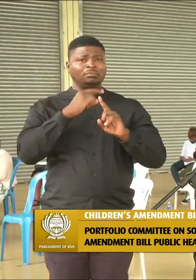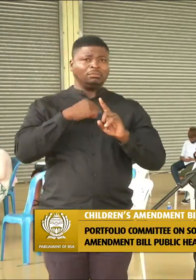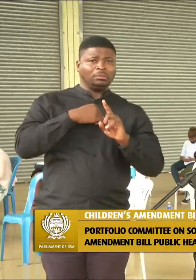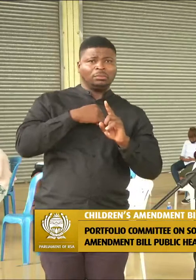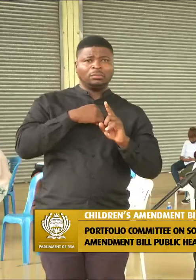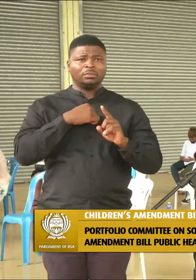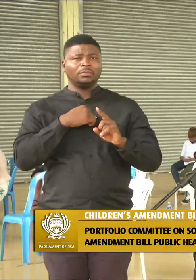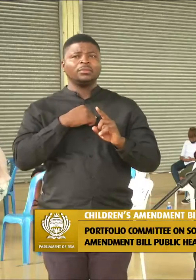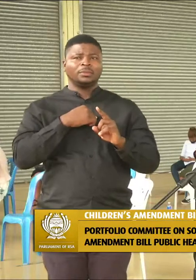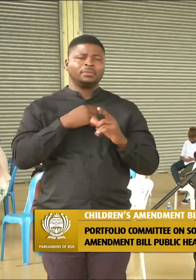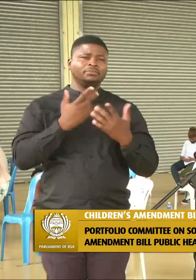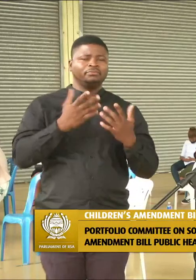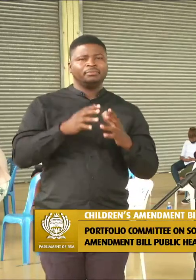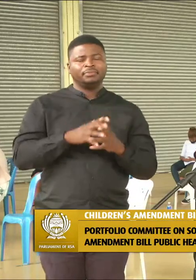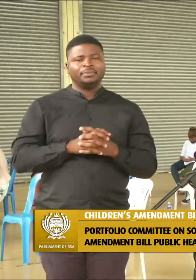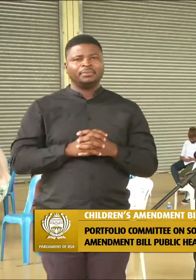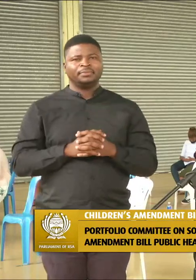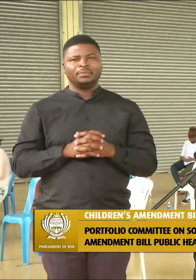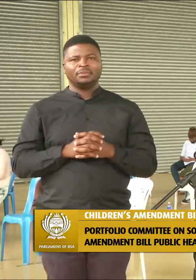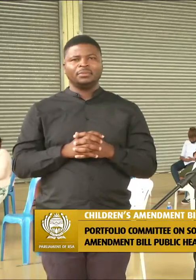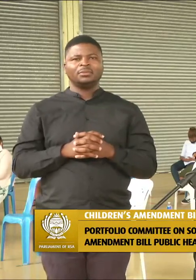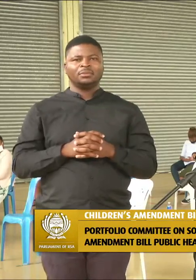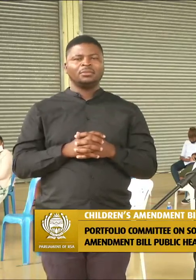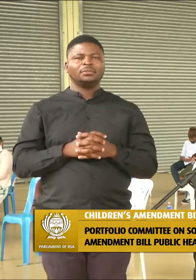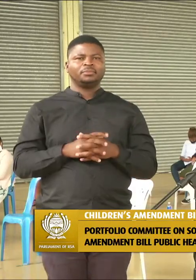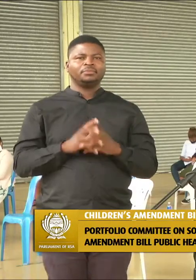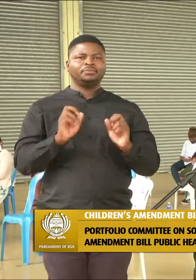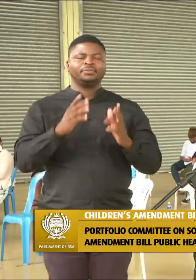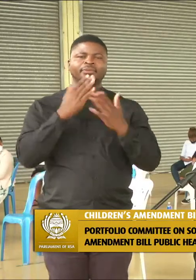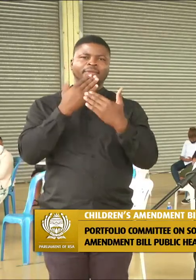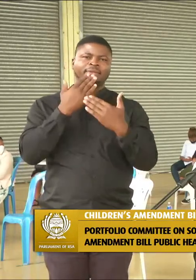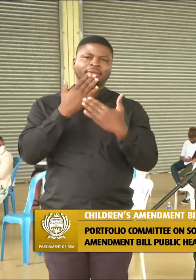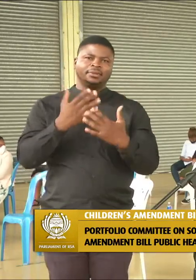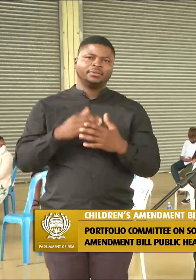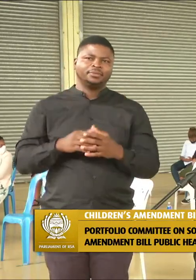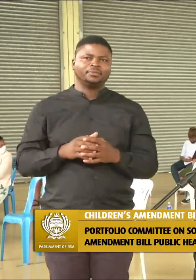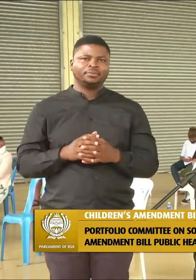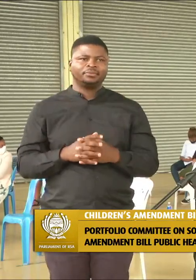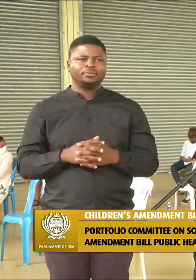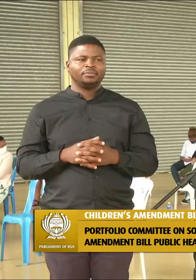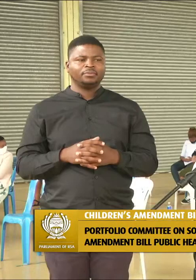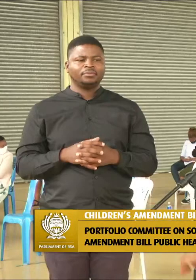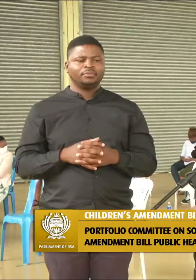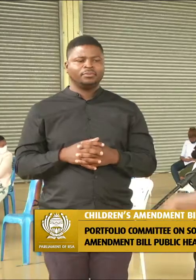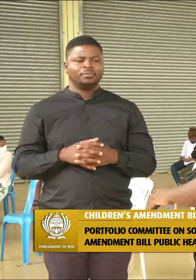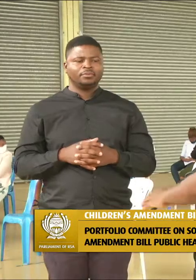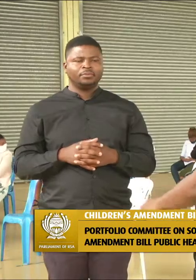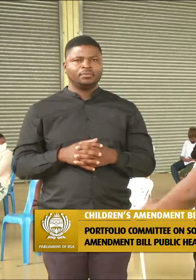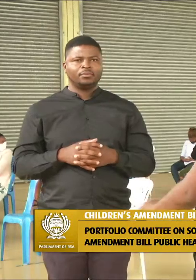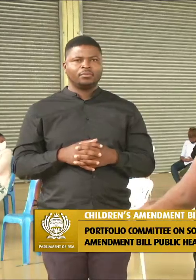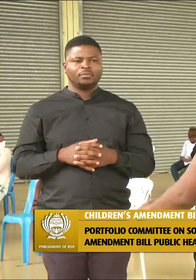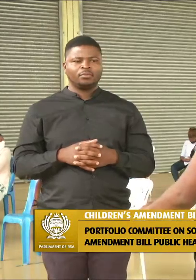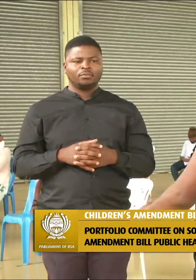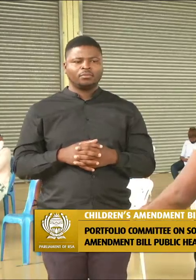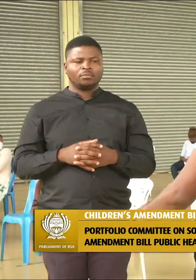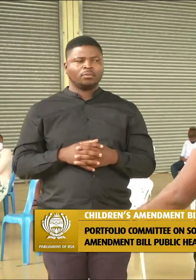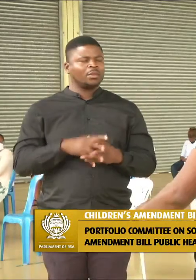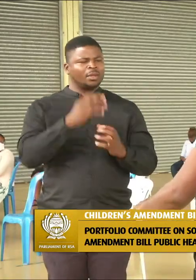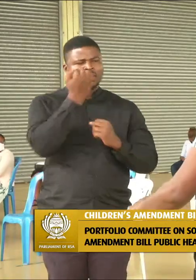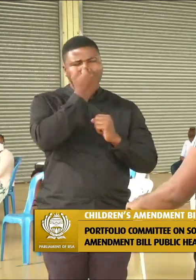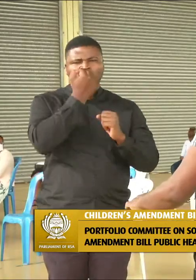kuyazwakala. All right. Thank you. Thanks. Ngiyabonga. Thanks. Askis, Mama.